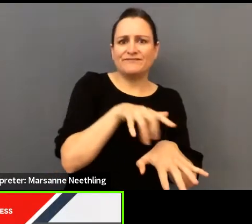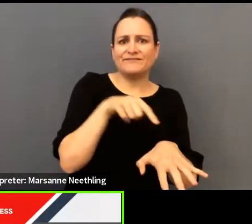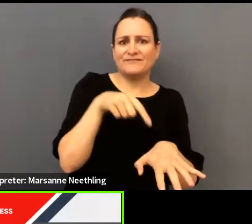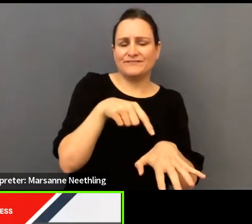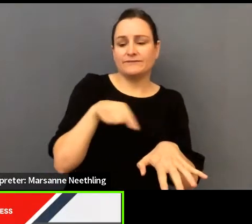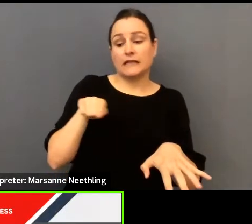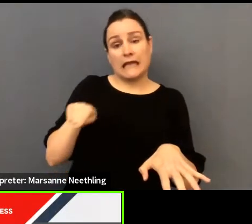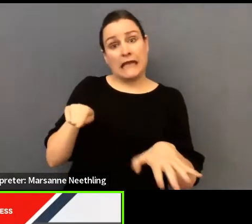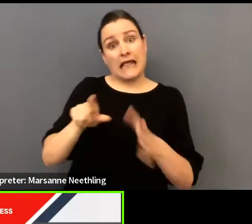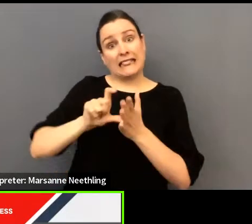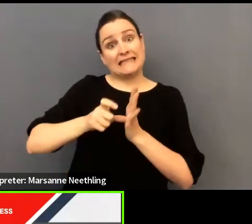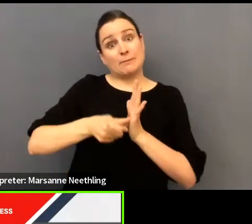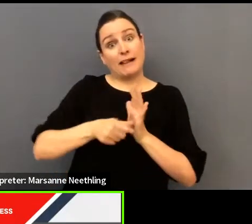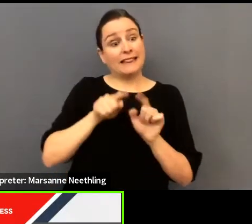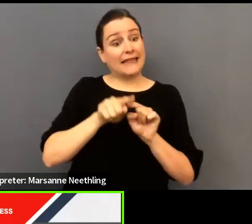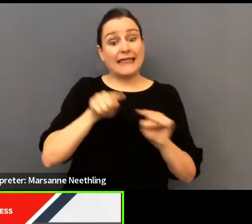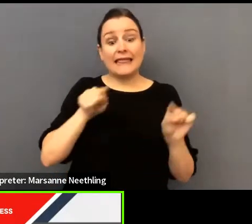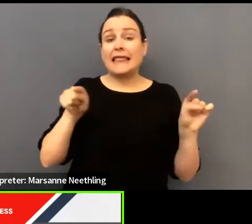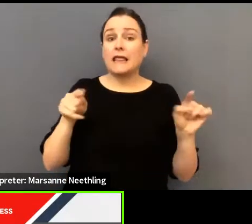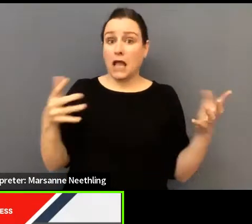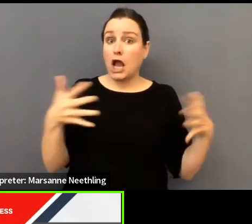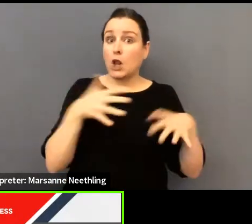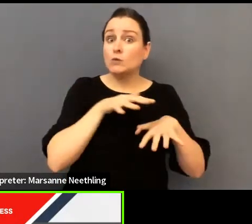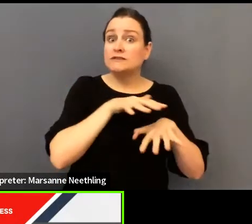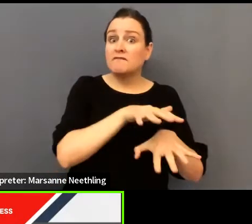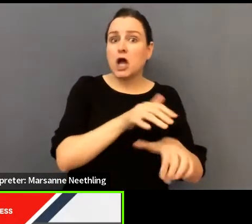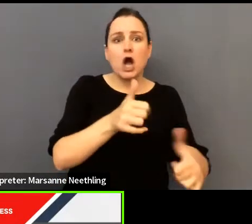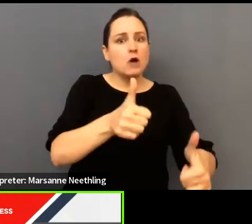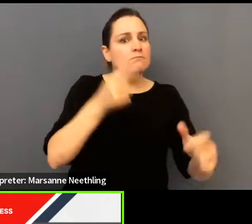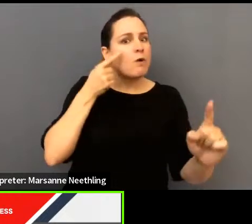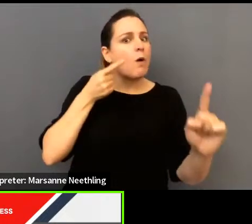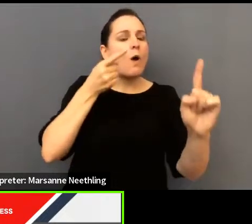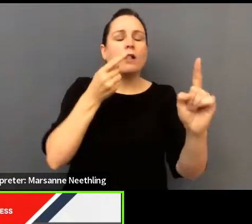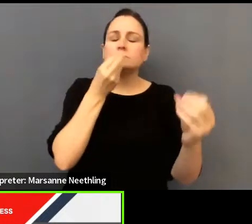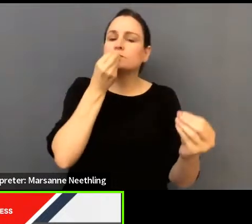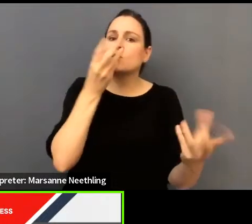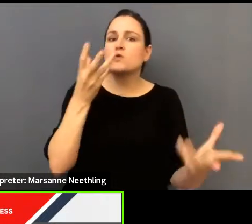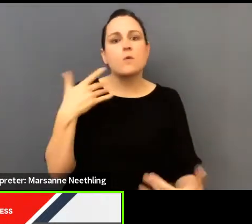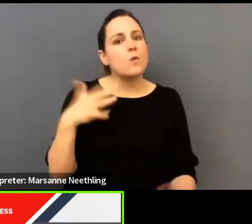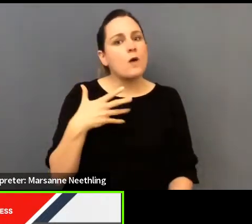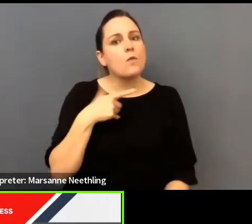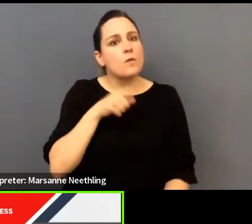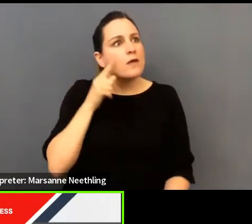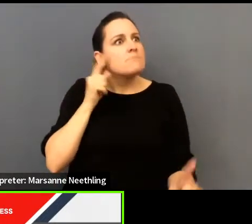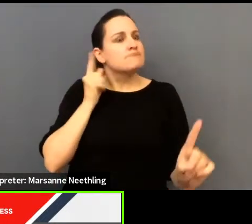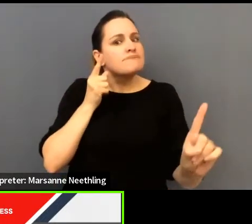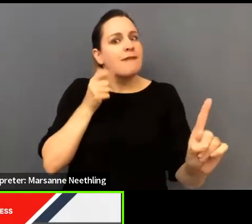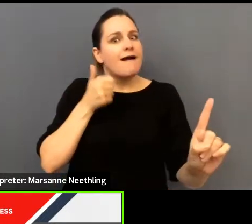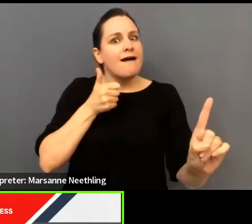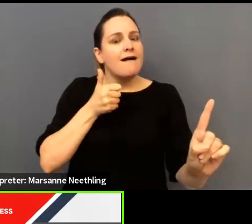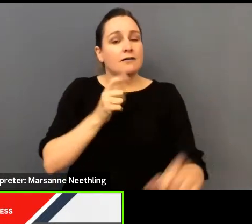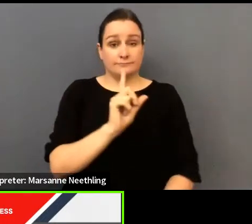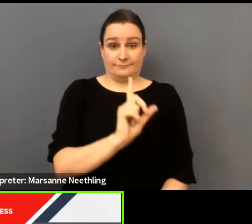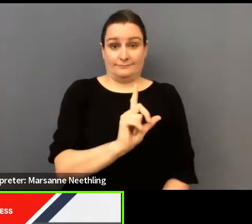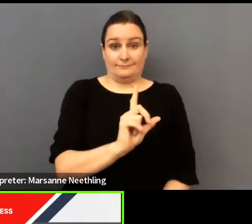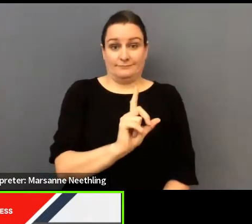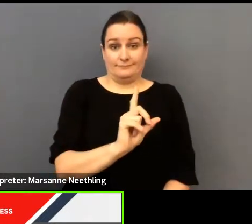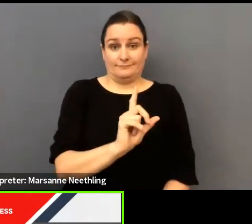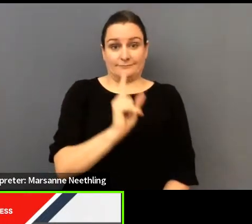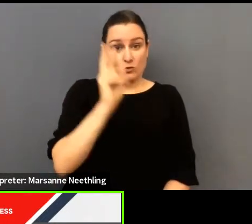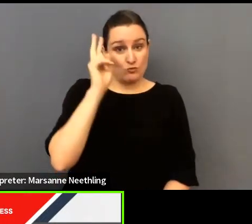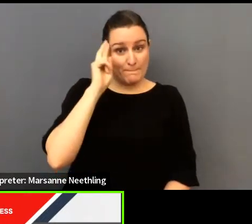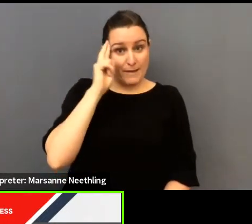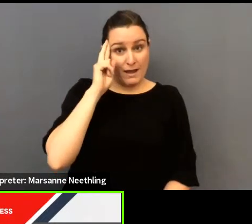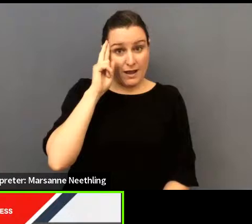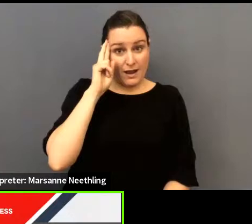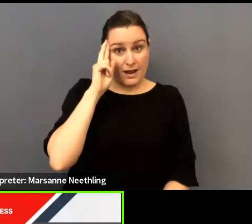disabilities, it's a wonderful goal, and I think it's an admirable goal, but one has to take into account that if you